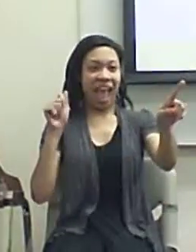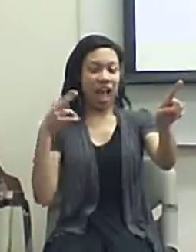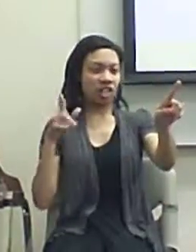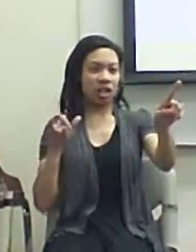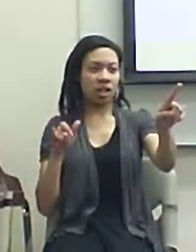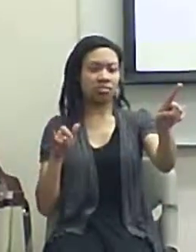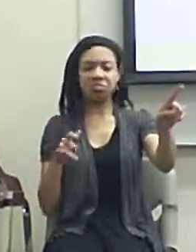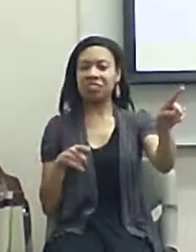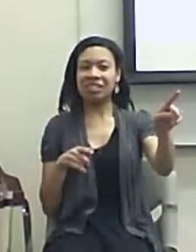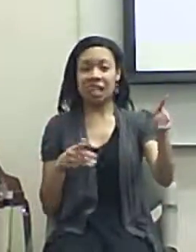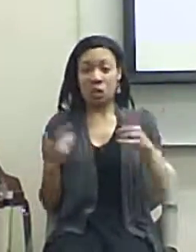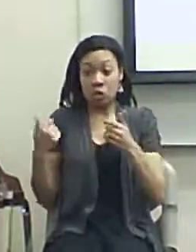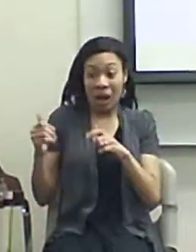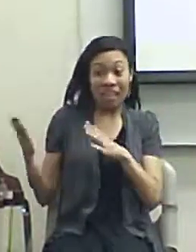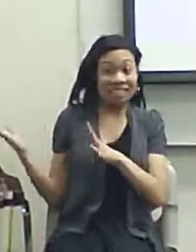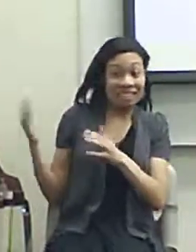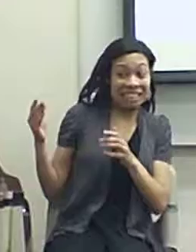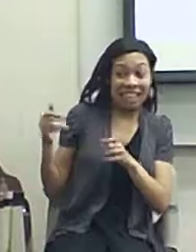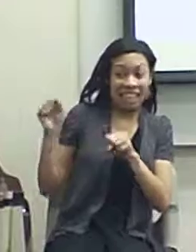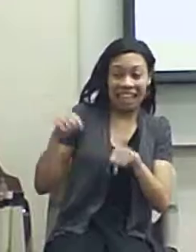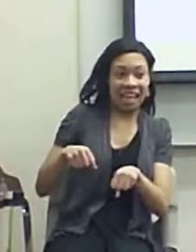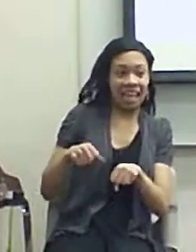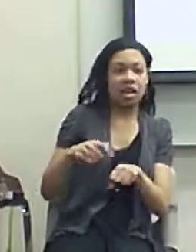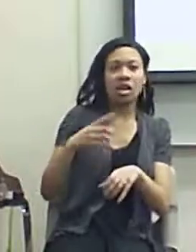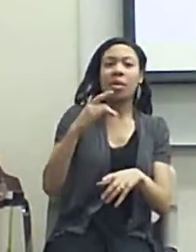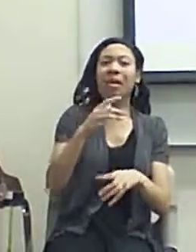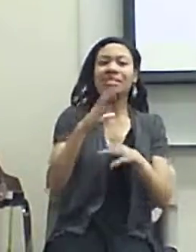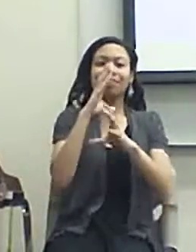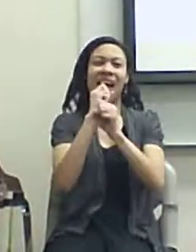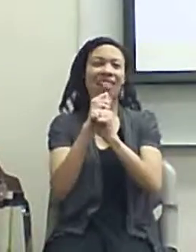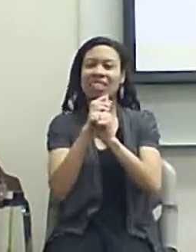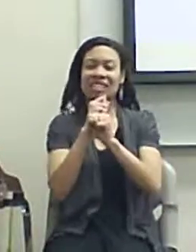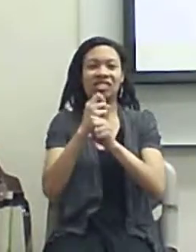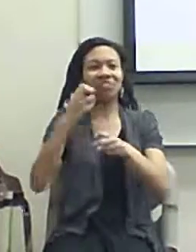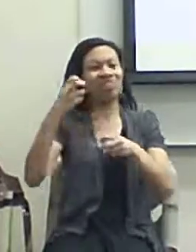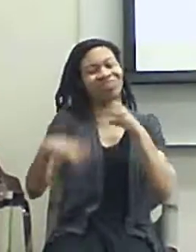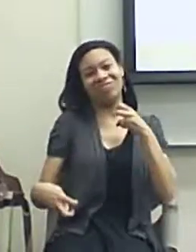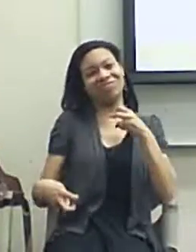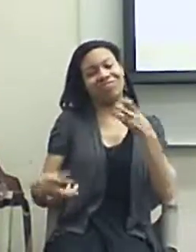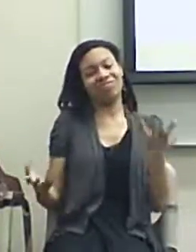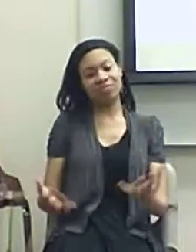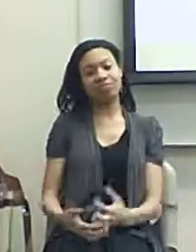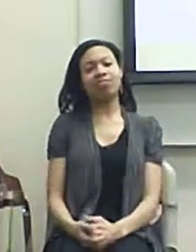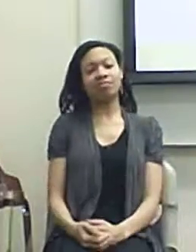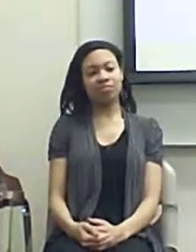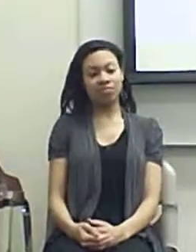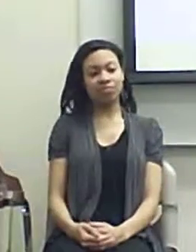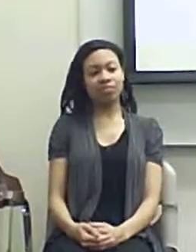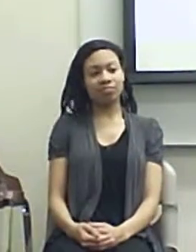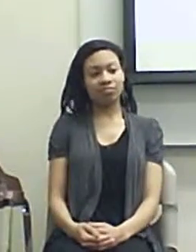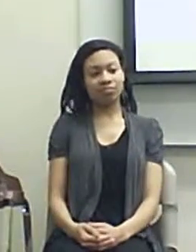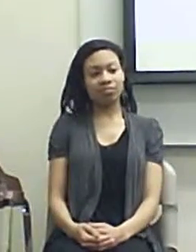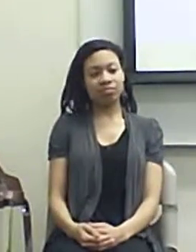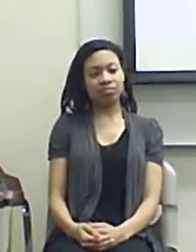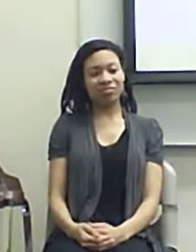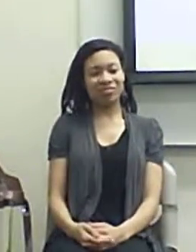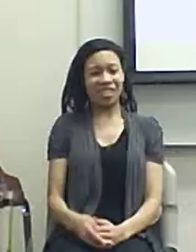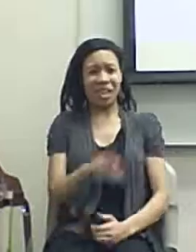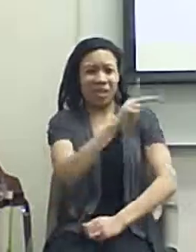couple of things. Sometimes it's really tough, particularly with confidentiality issues. And, you know, not only for the patient, but then for the